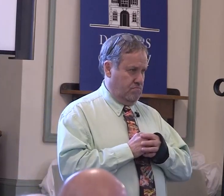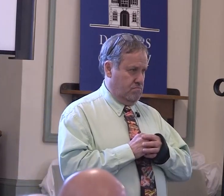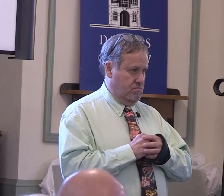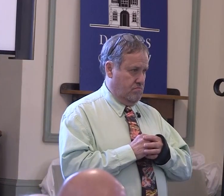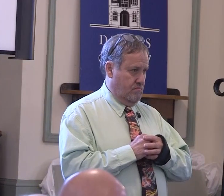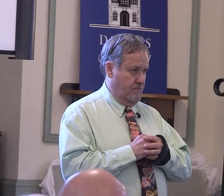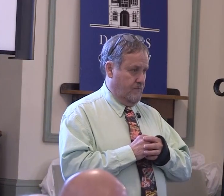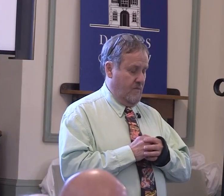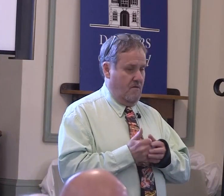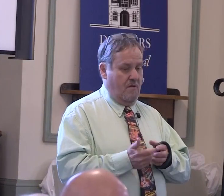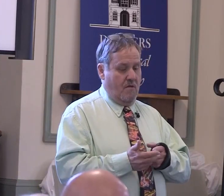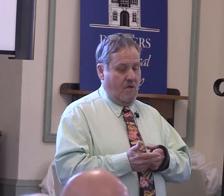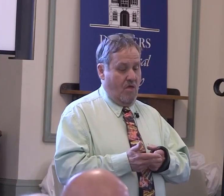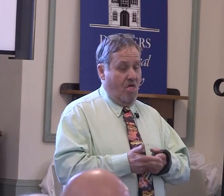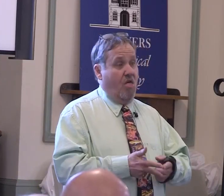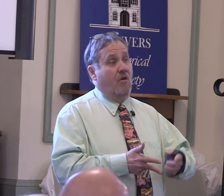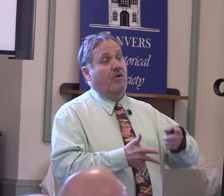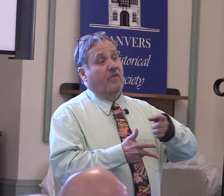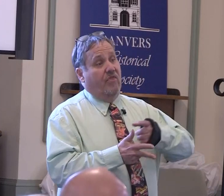help.